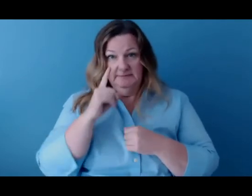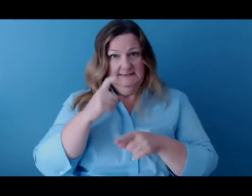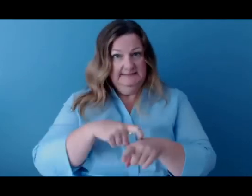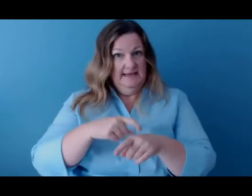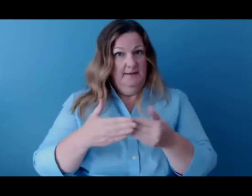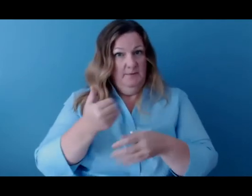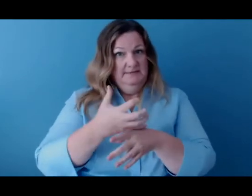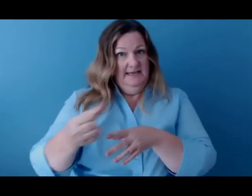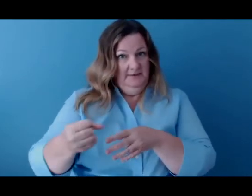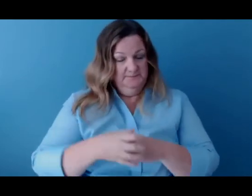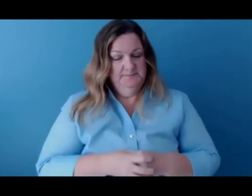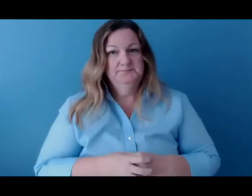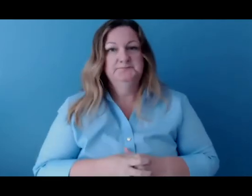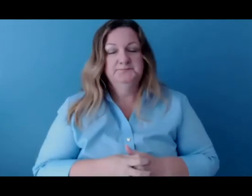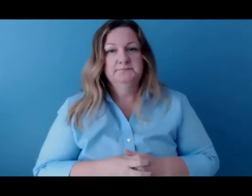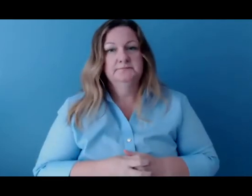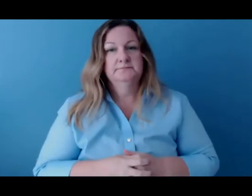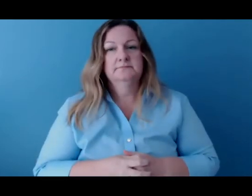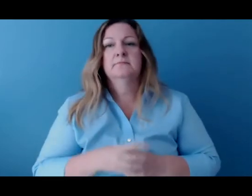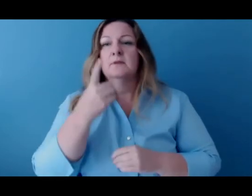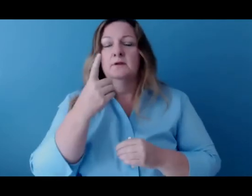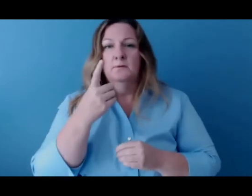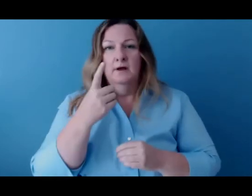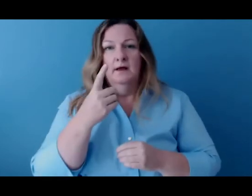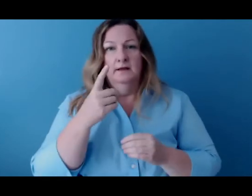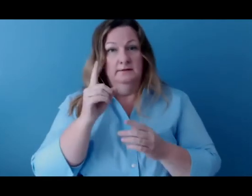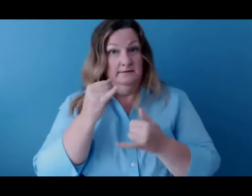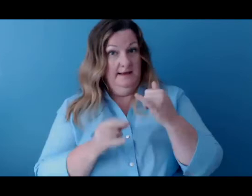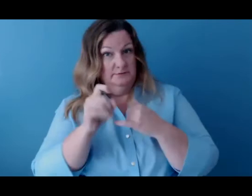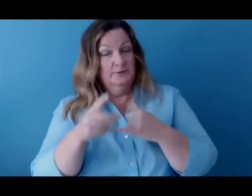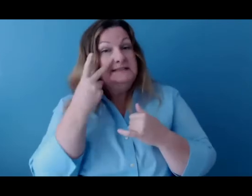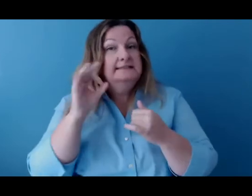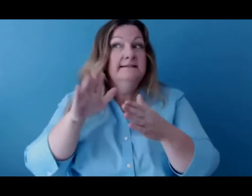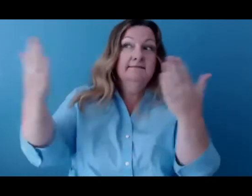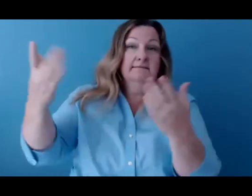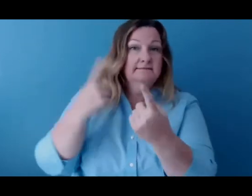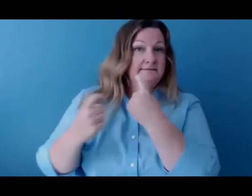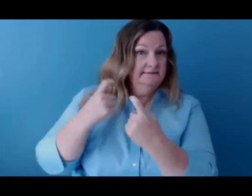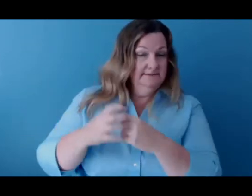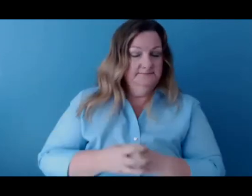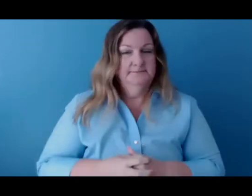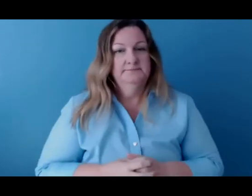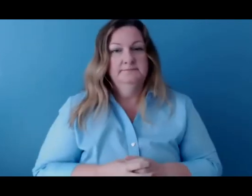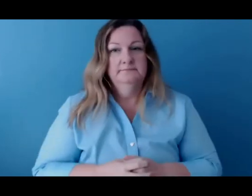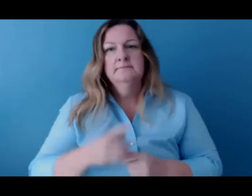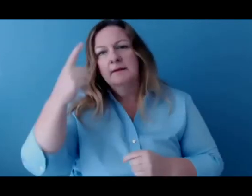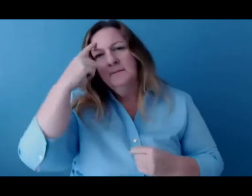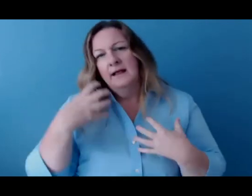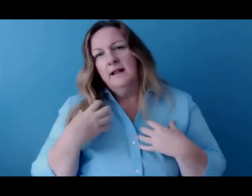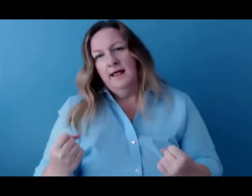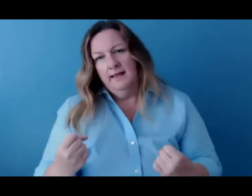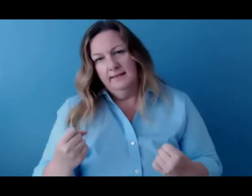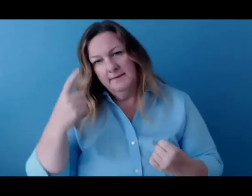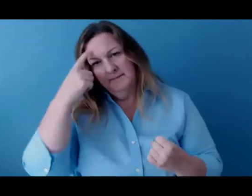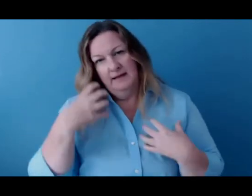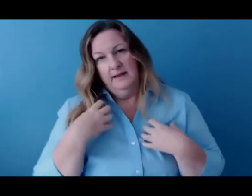time, but I want to ask one more question before we see whether there's any other questions from the audience. Mental health, mental